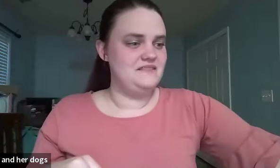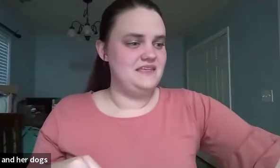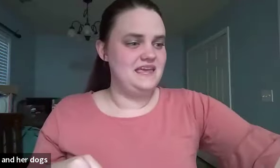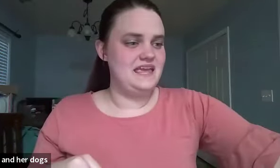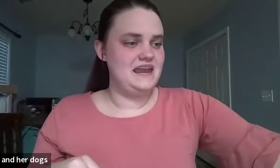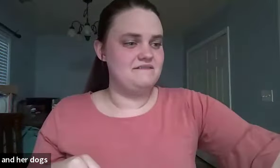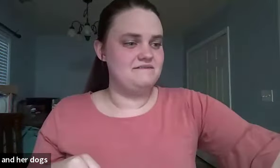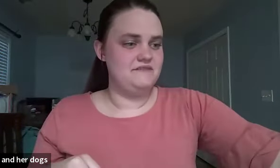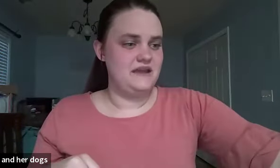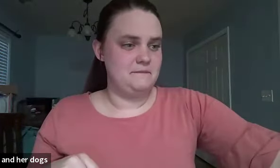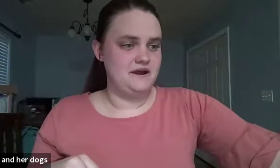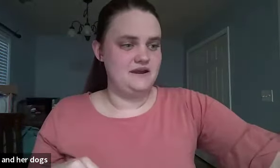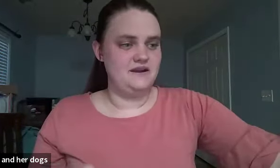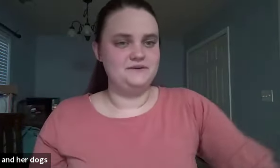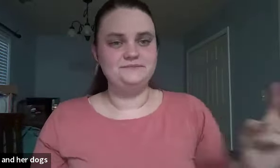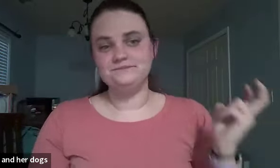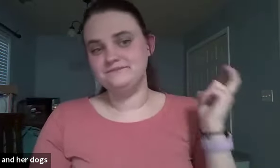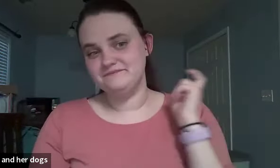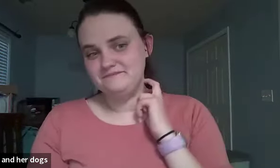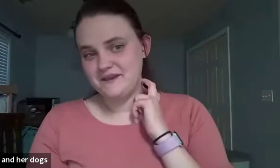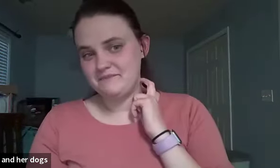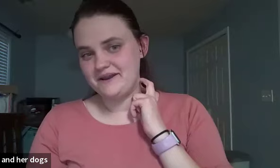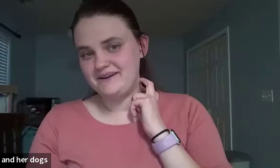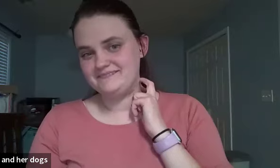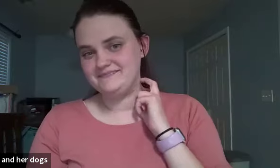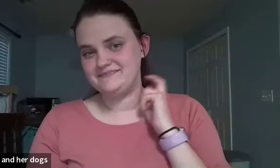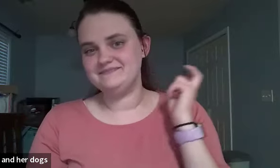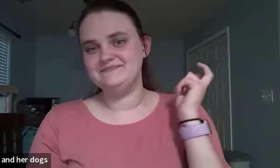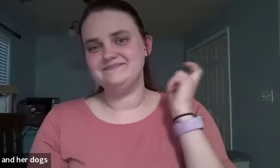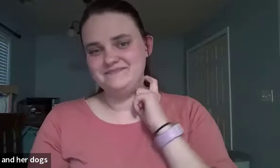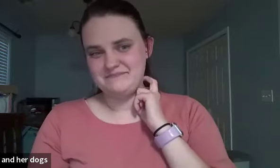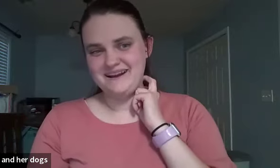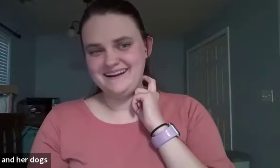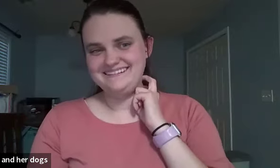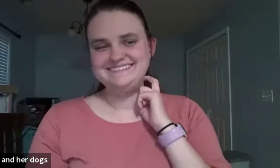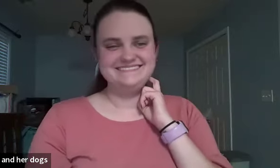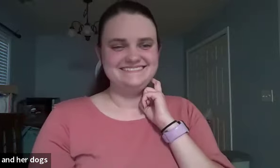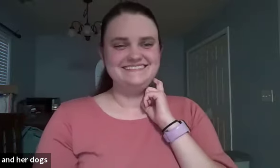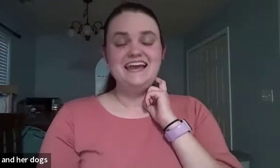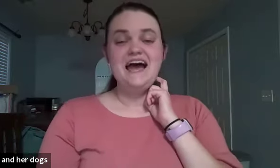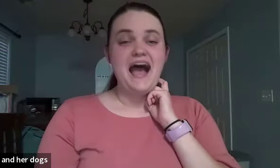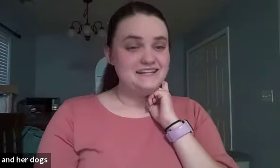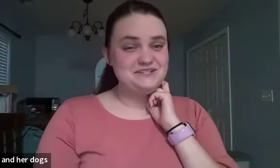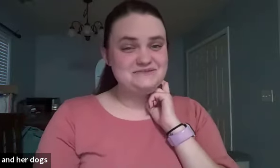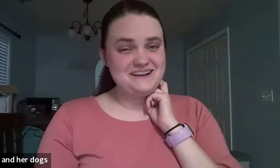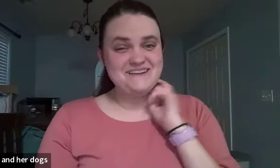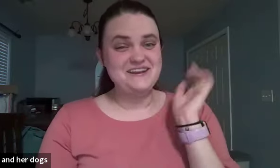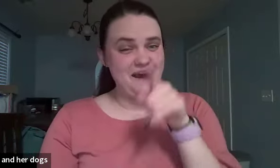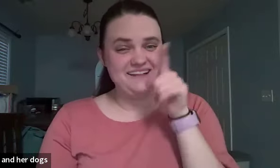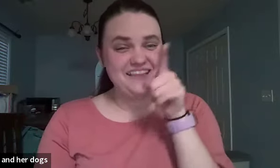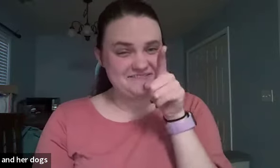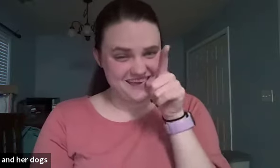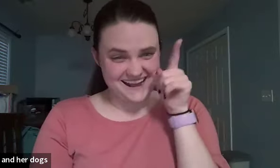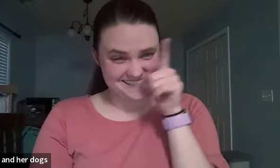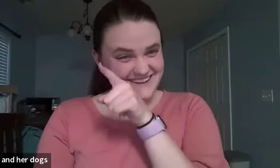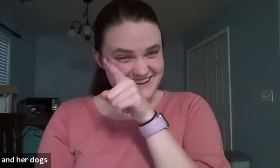And then vampire. Vampire. Vampire. I do recommend, no, I love that. I saw